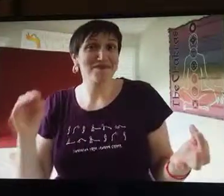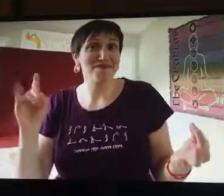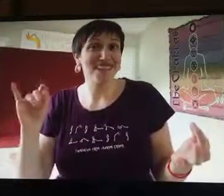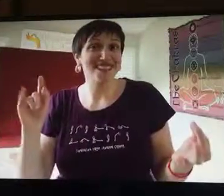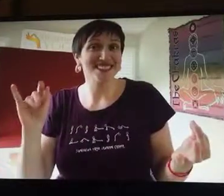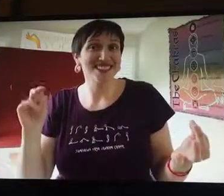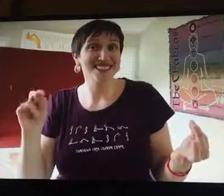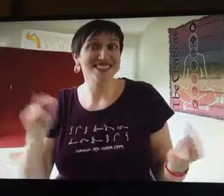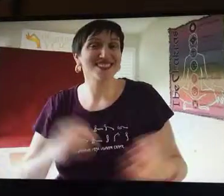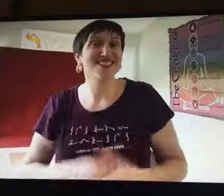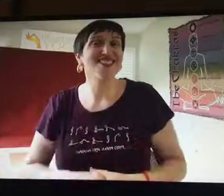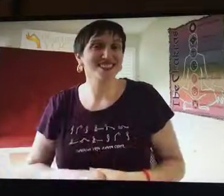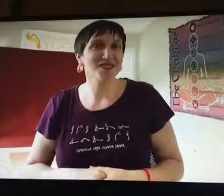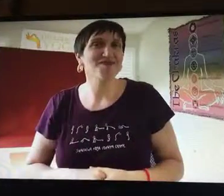yoga, meditation.